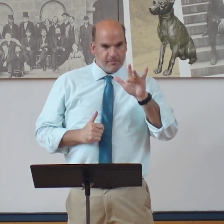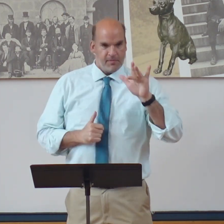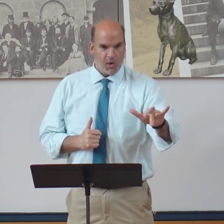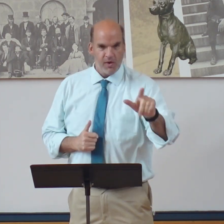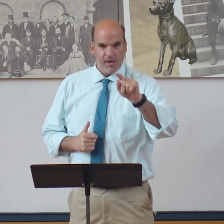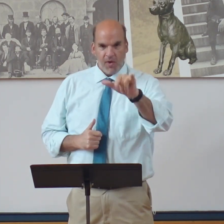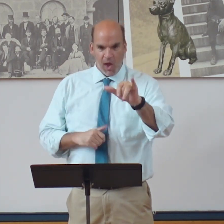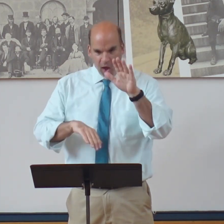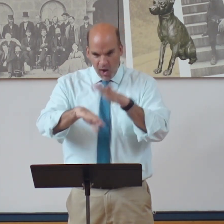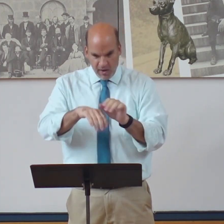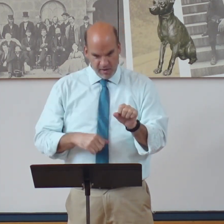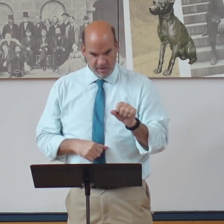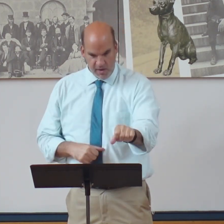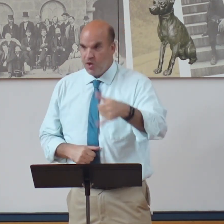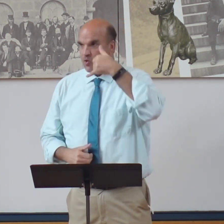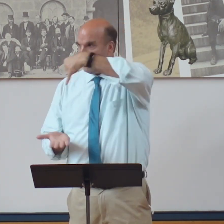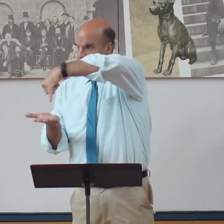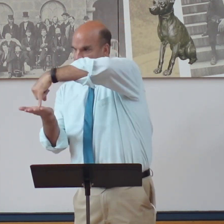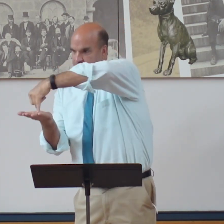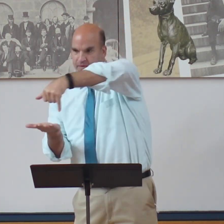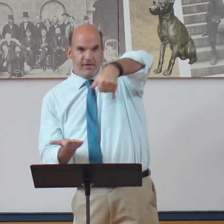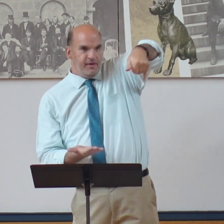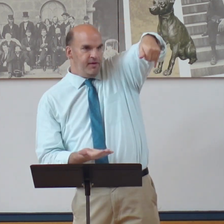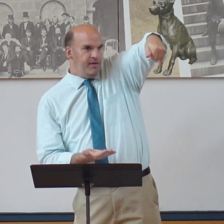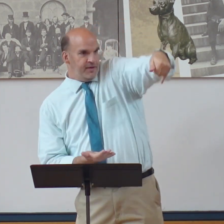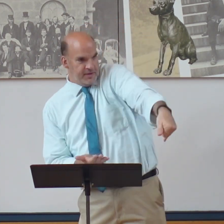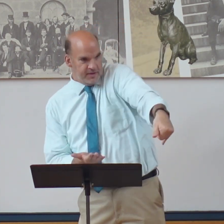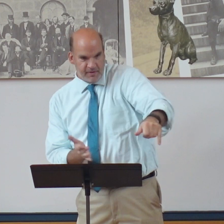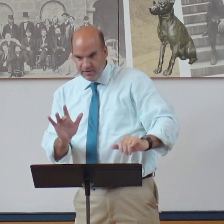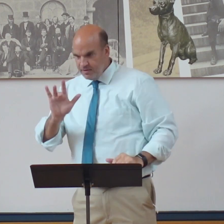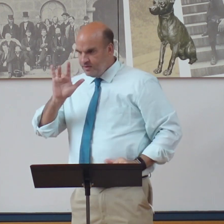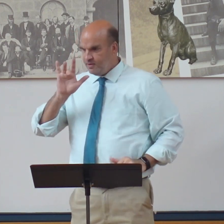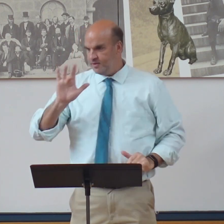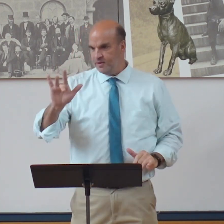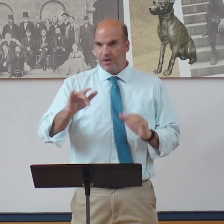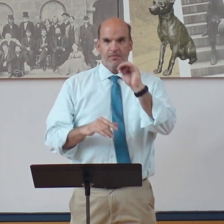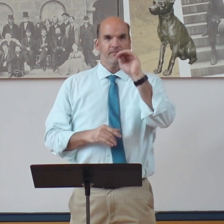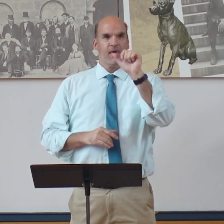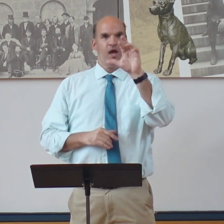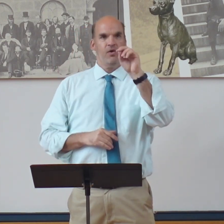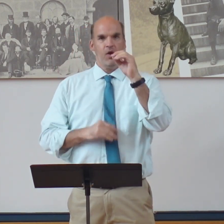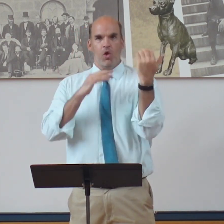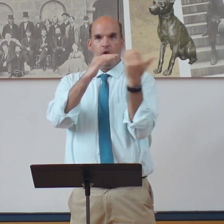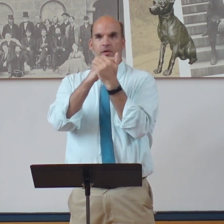so I decided to answer the TTY. I pressed the TTY, I put the phone on the machine.